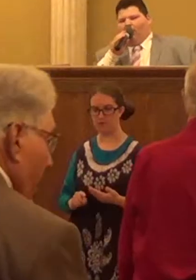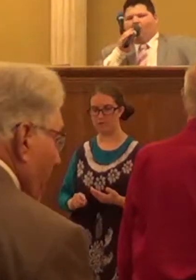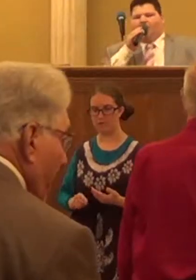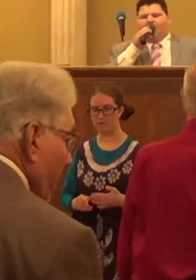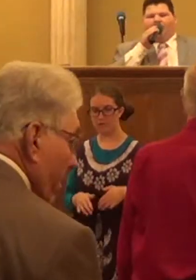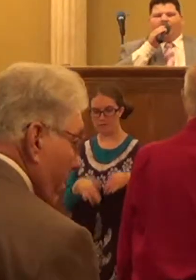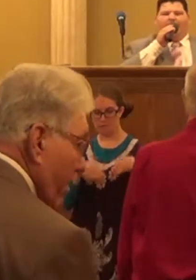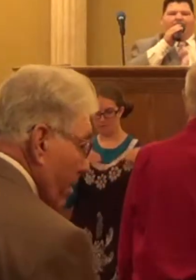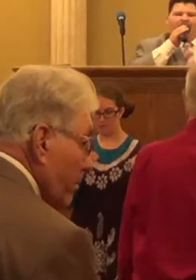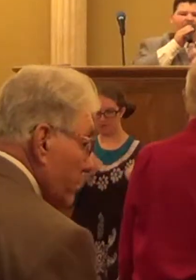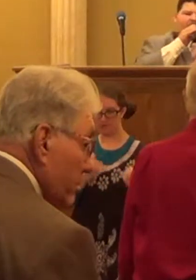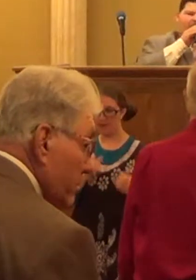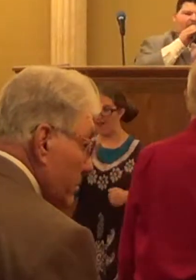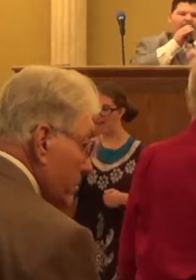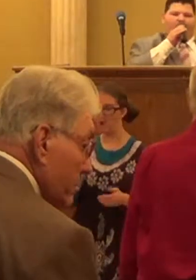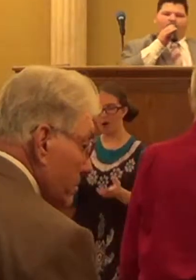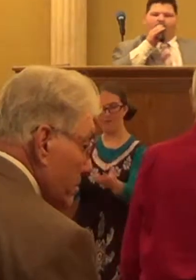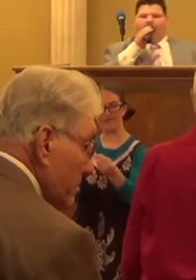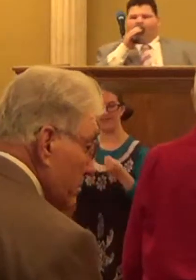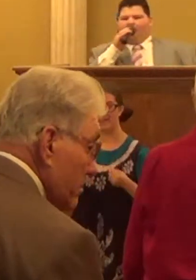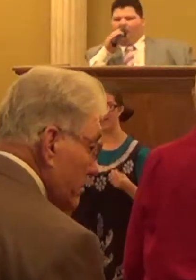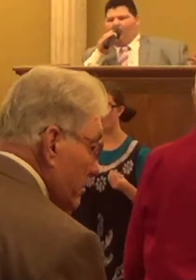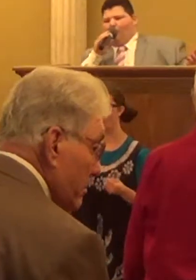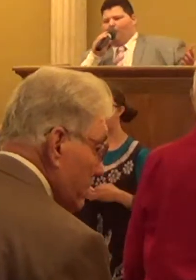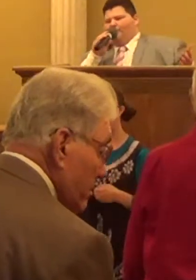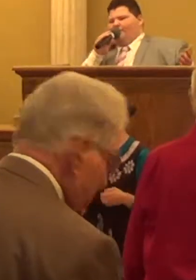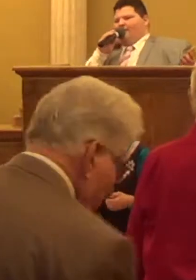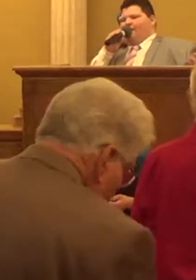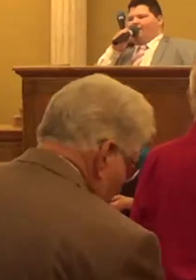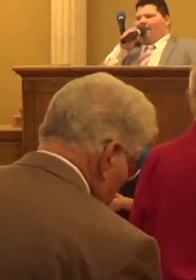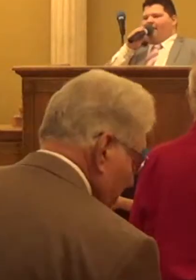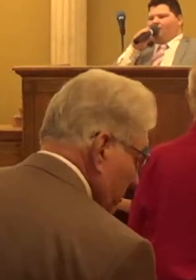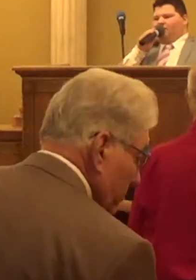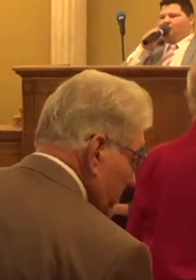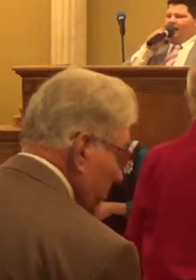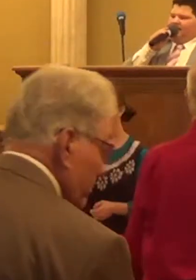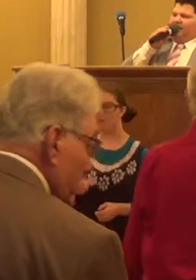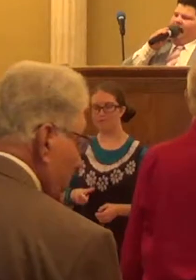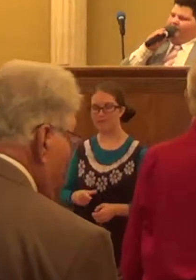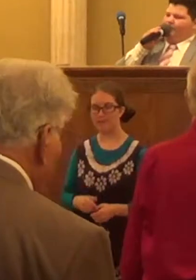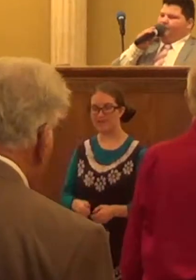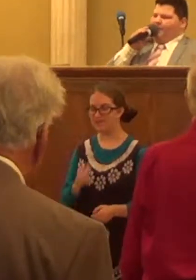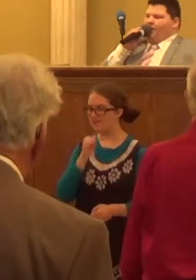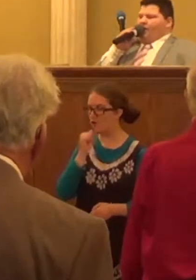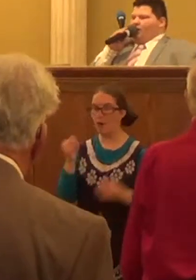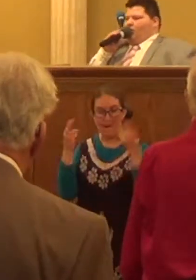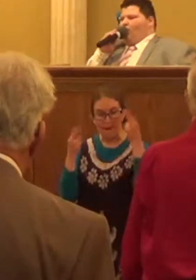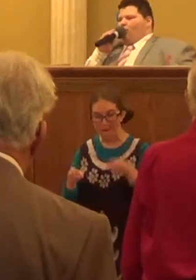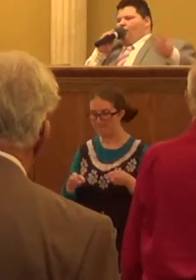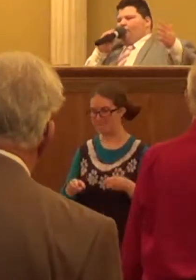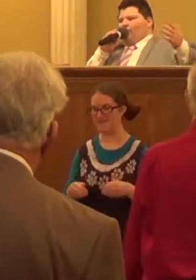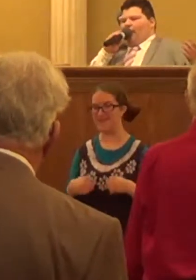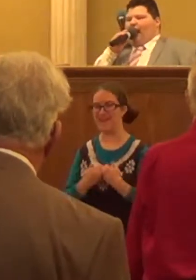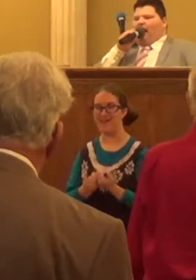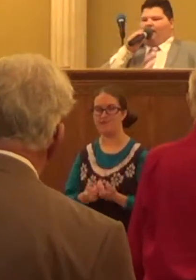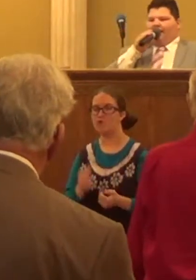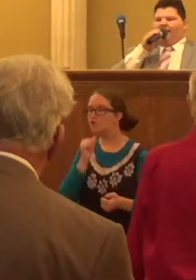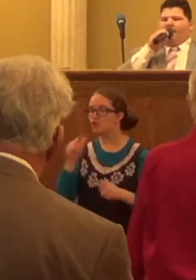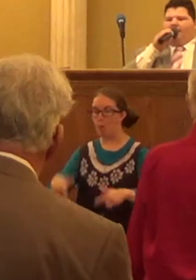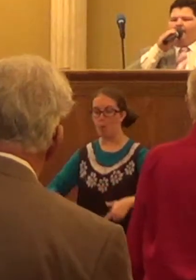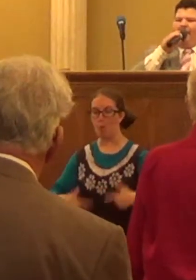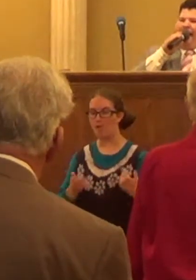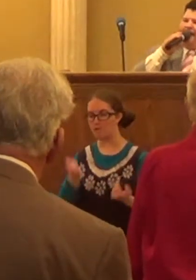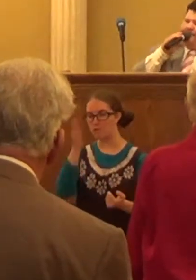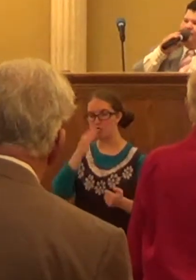sincere heart and not gotten anything in return from the Lord. Amen. It just doesn't happen. You don't live for God and